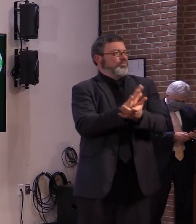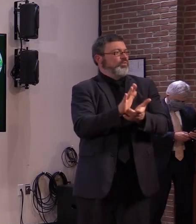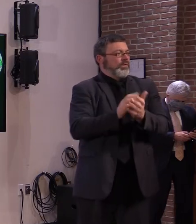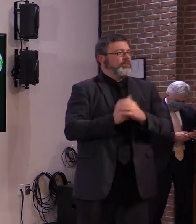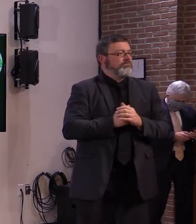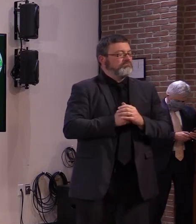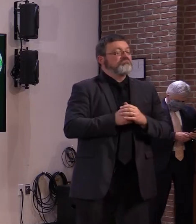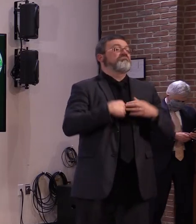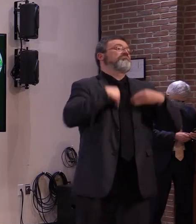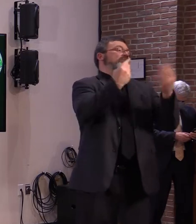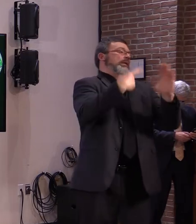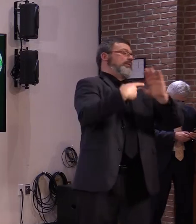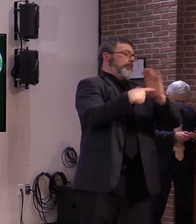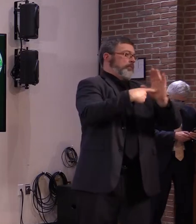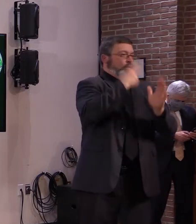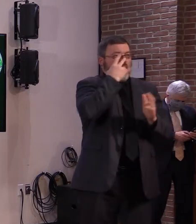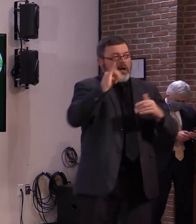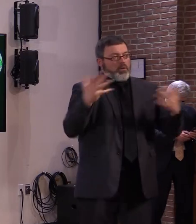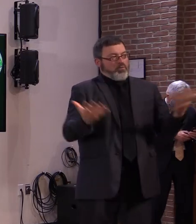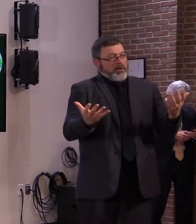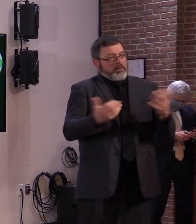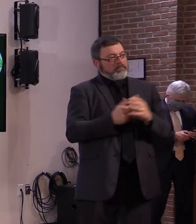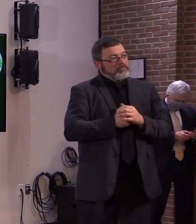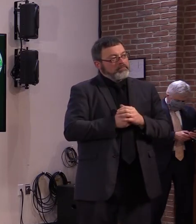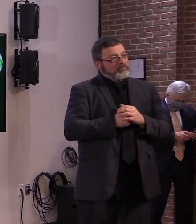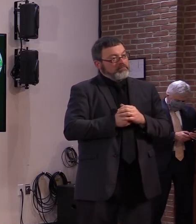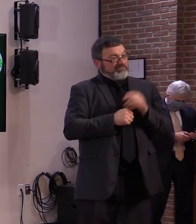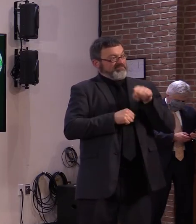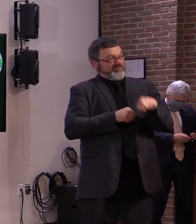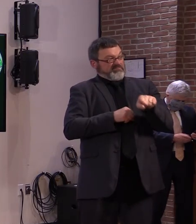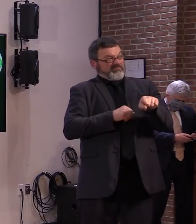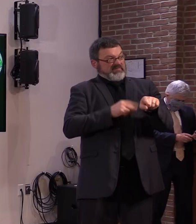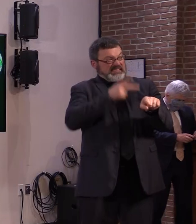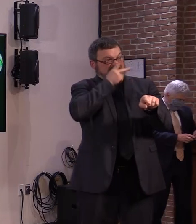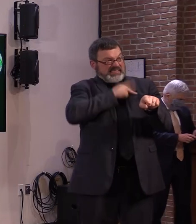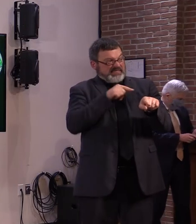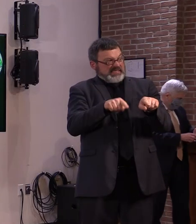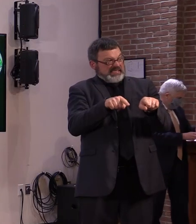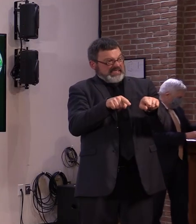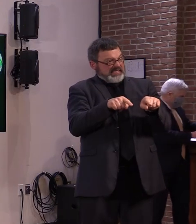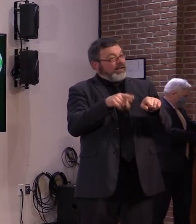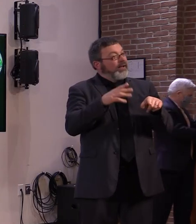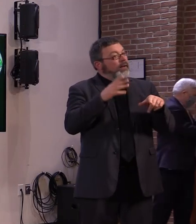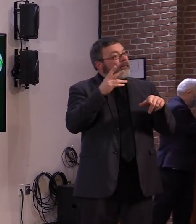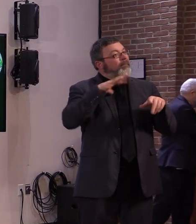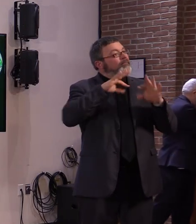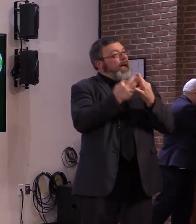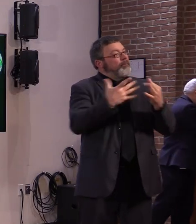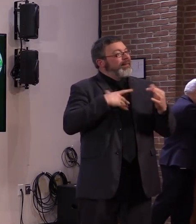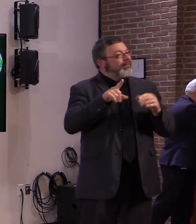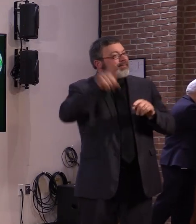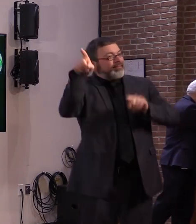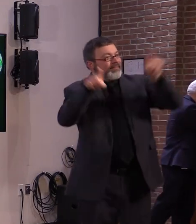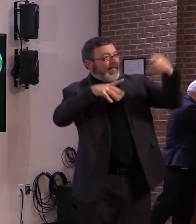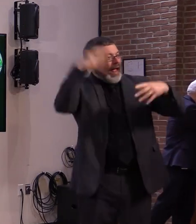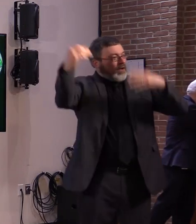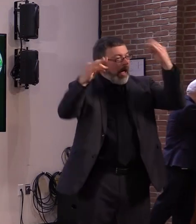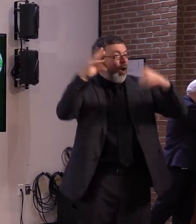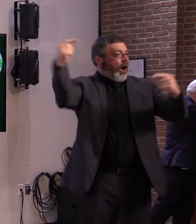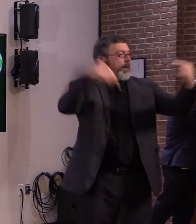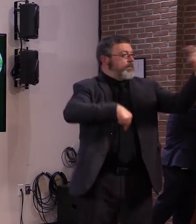example, holiday travel and gatherings are activities that require resources that are not available to all